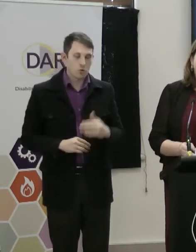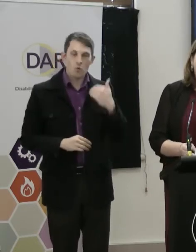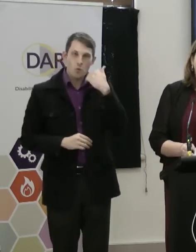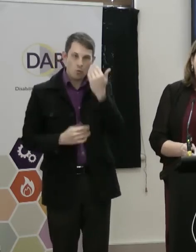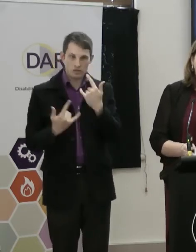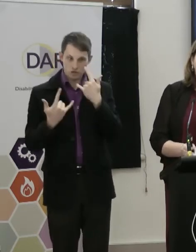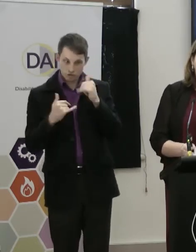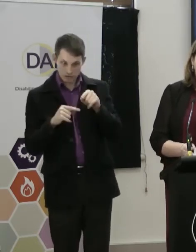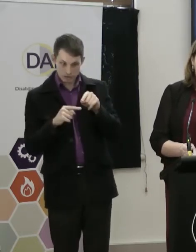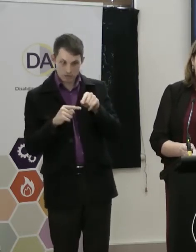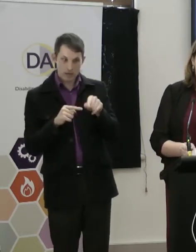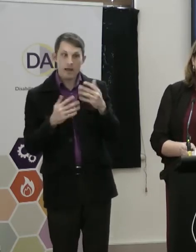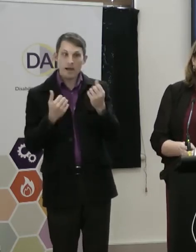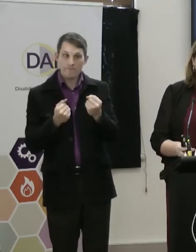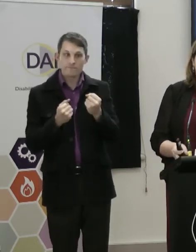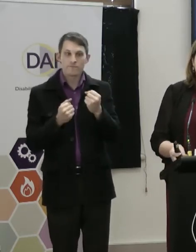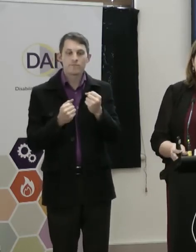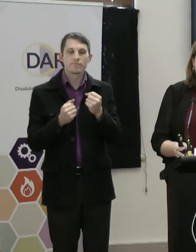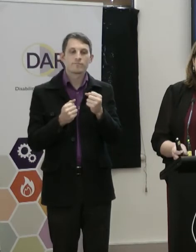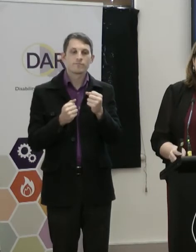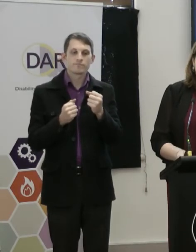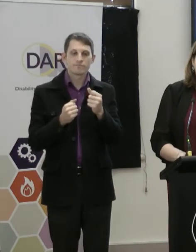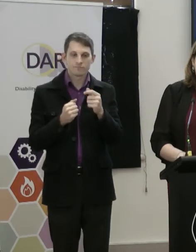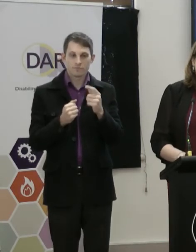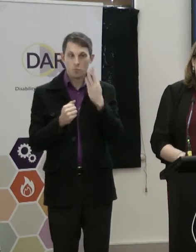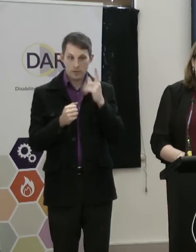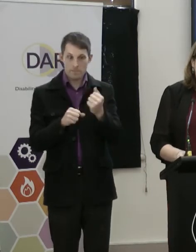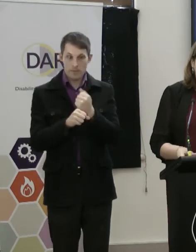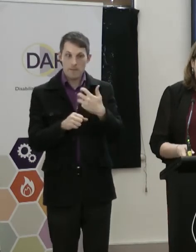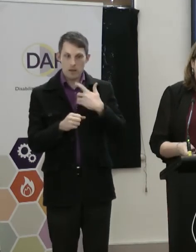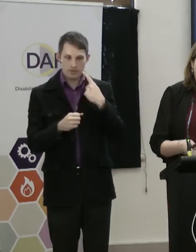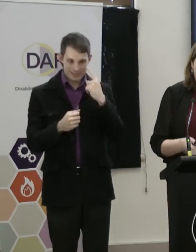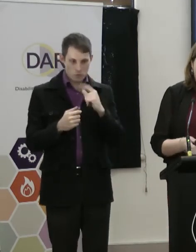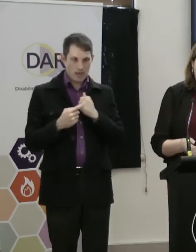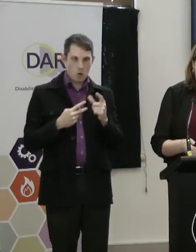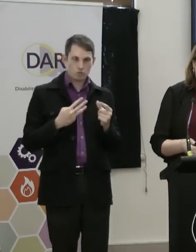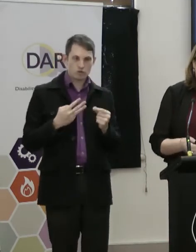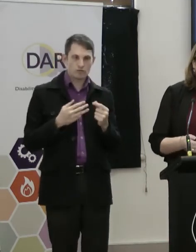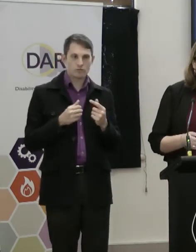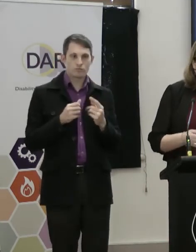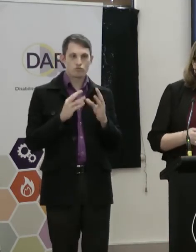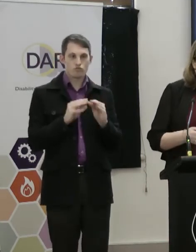complaint has come to us to determine what options are open to us to resolve a concern.